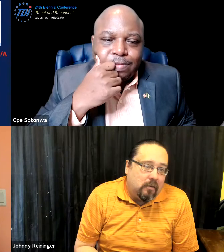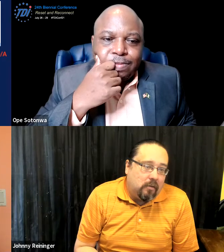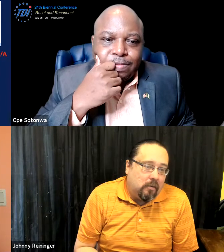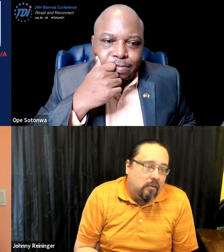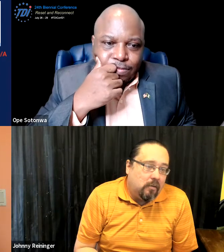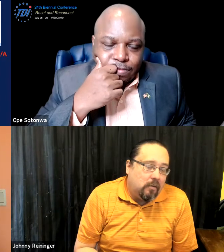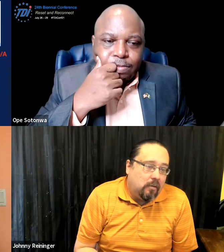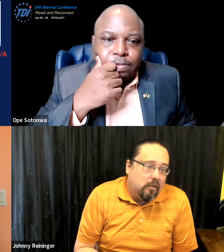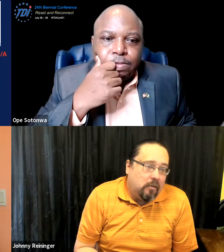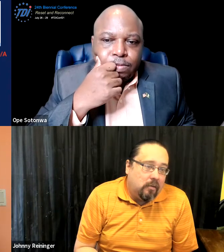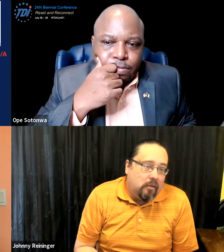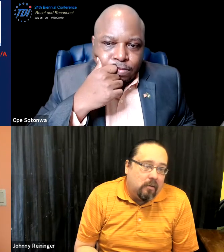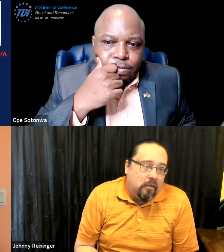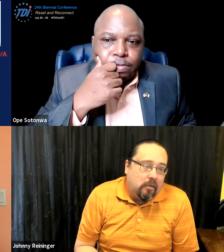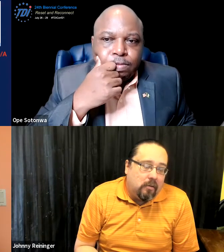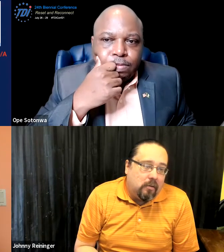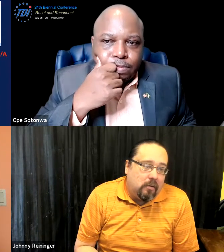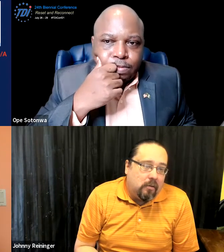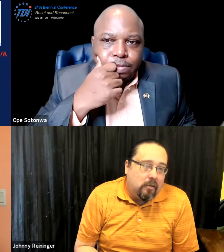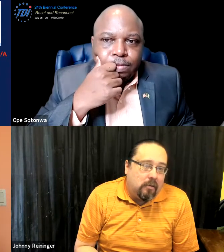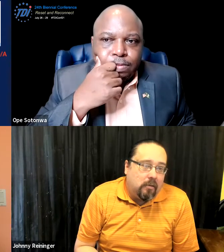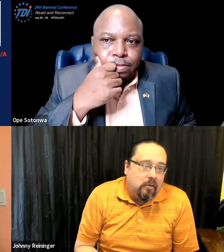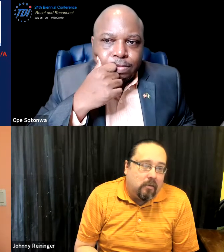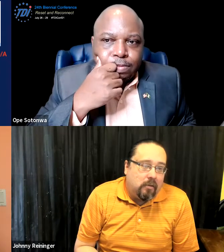Our community suffers the most from that.